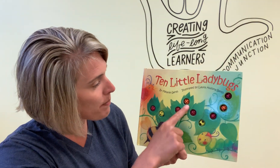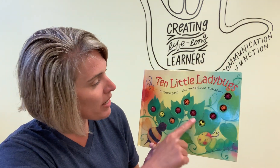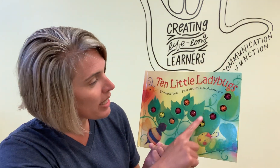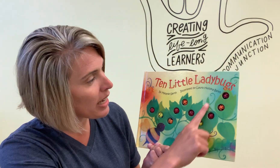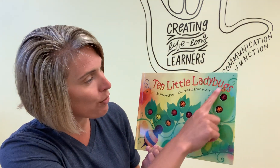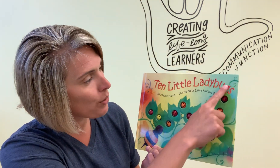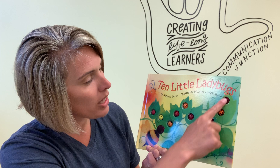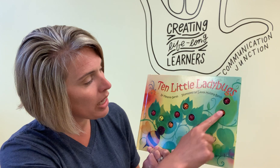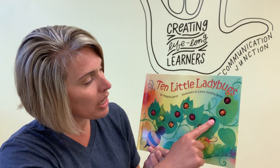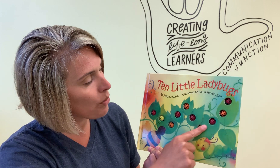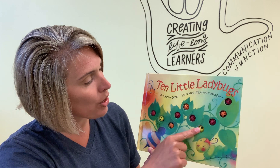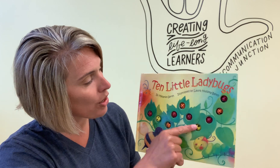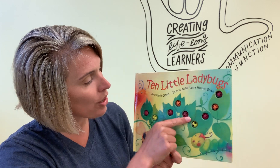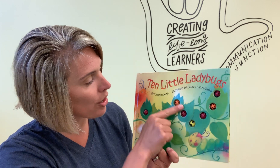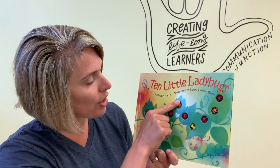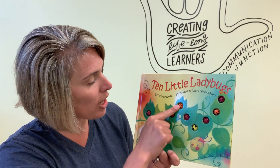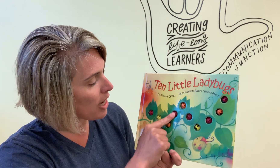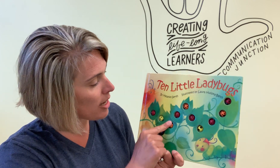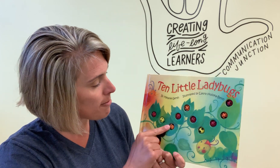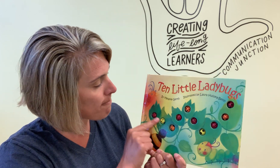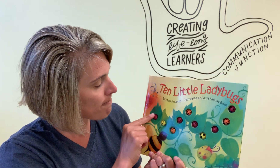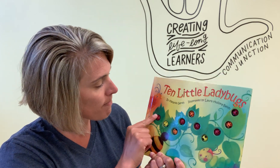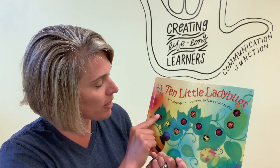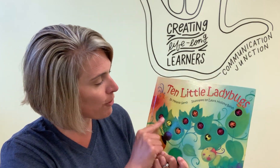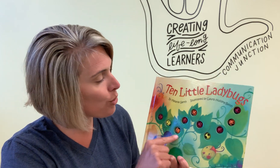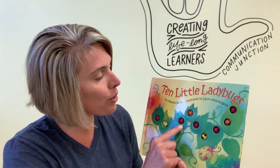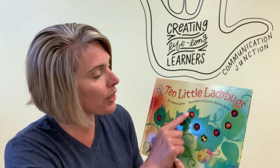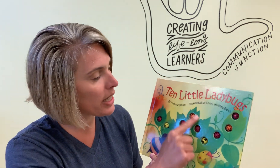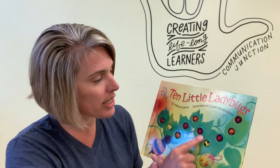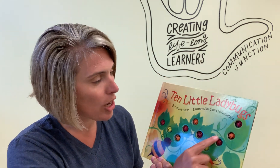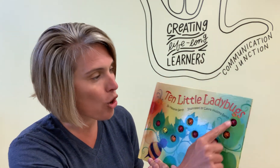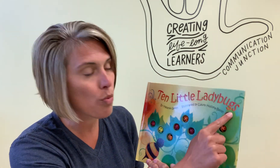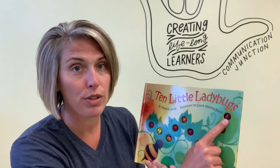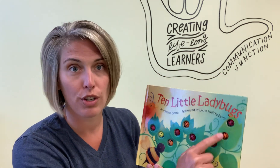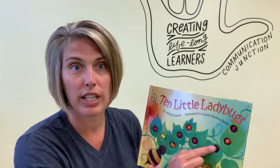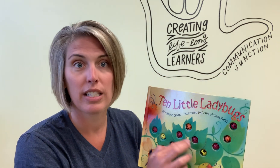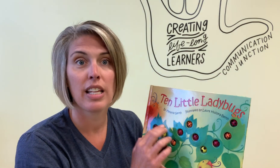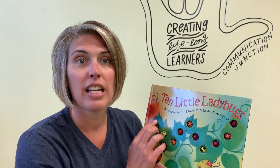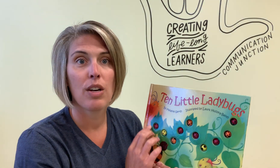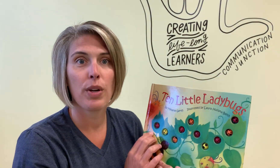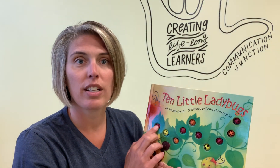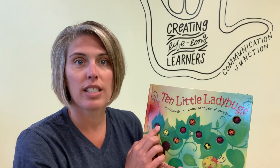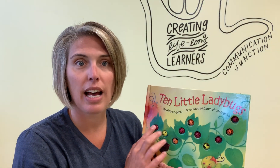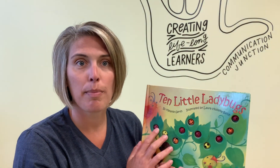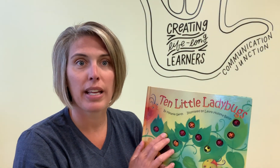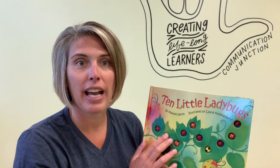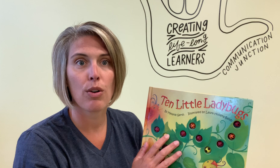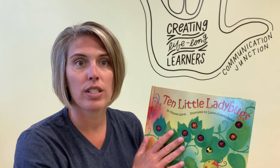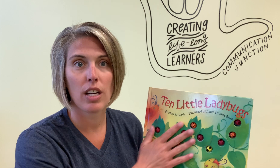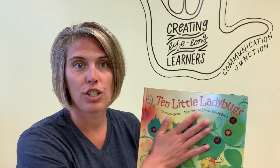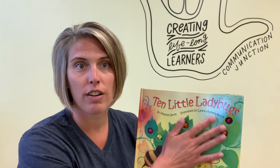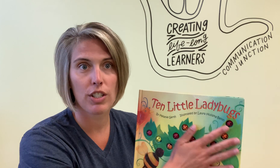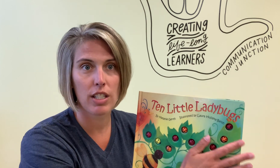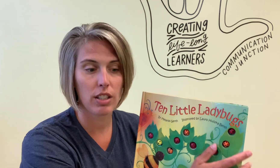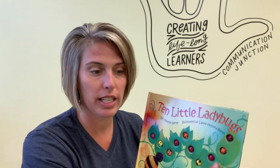them? Now, if you were reading this at home with your kids, we could stop and count and touch every single